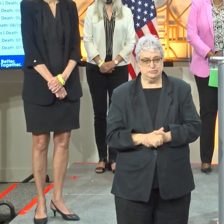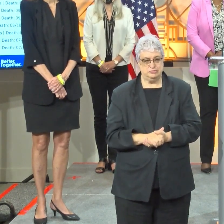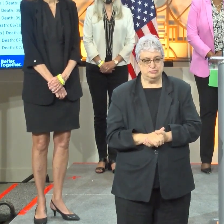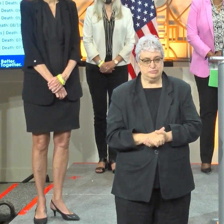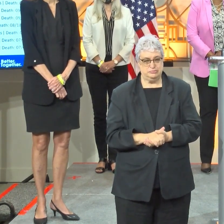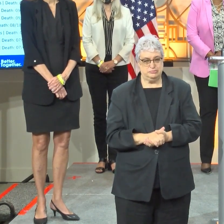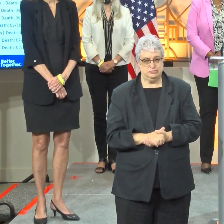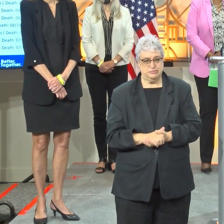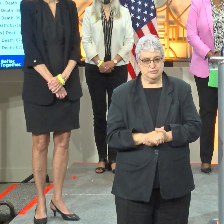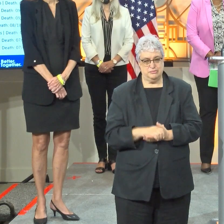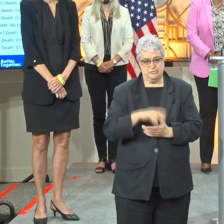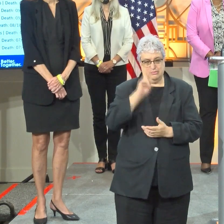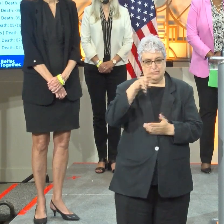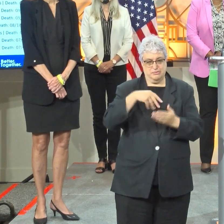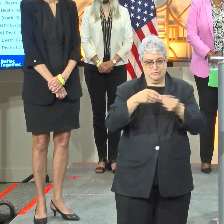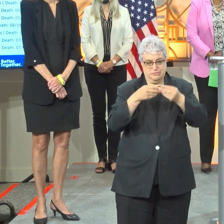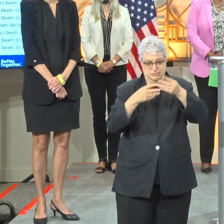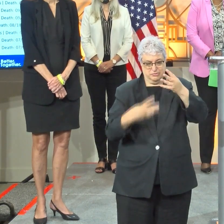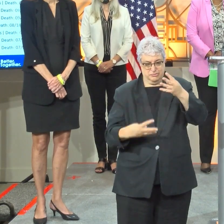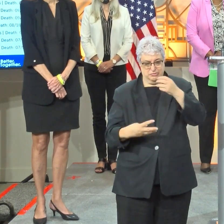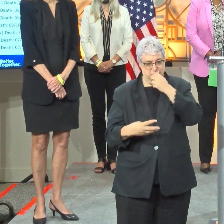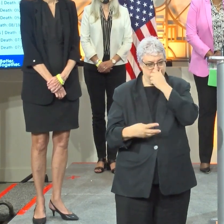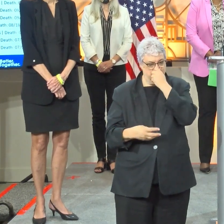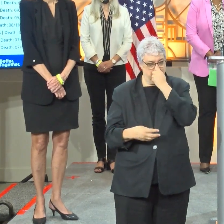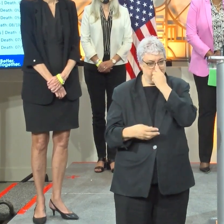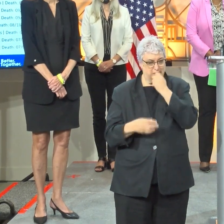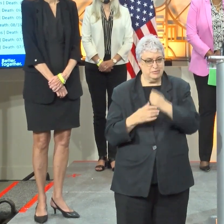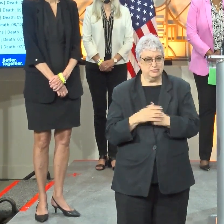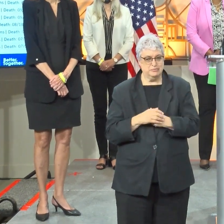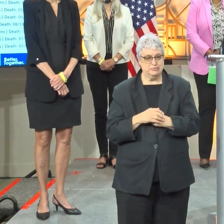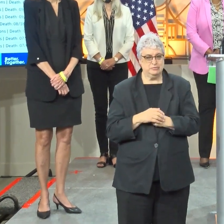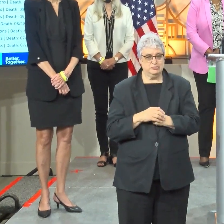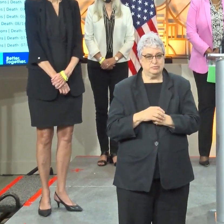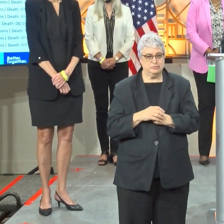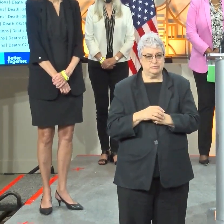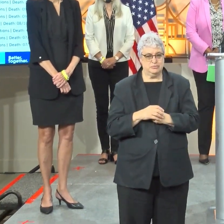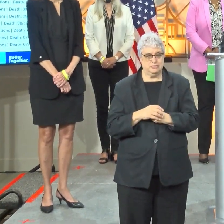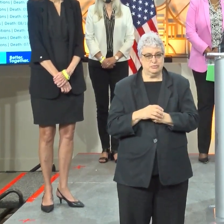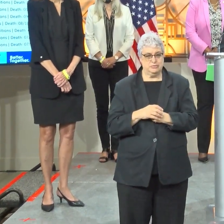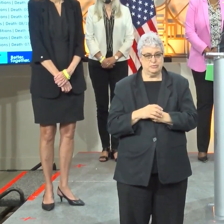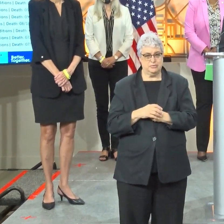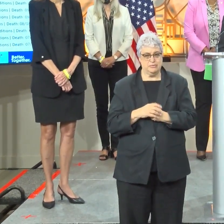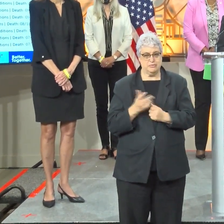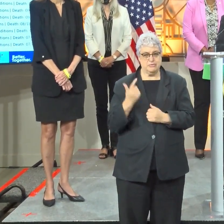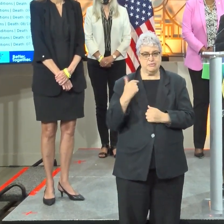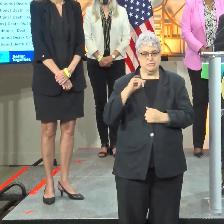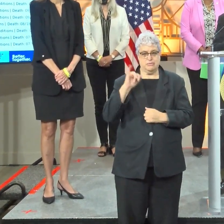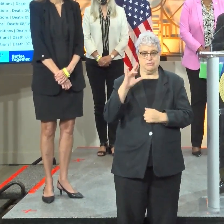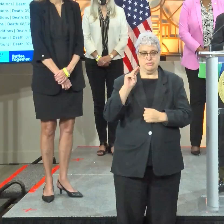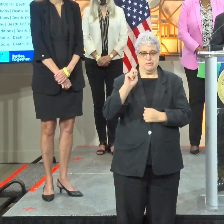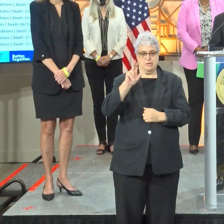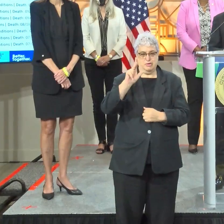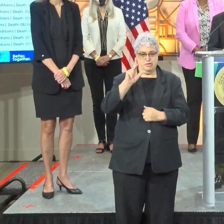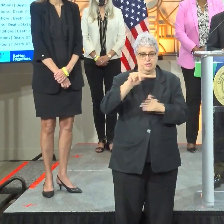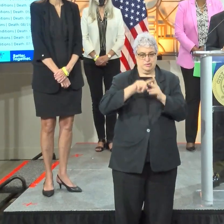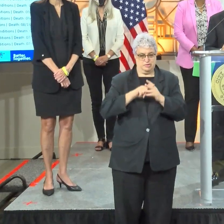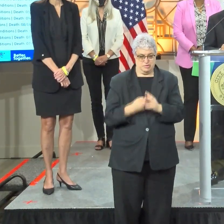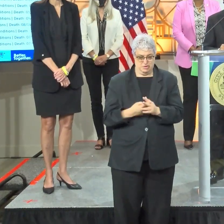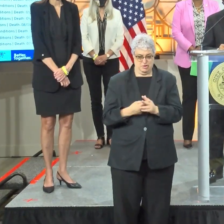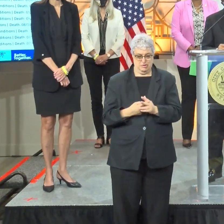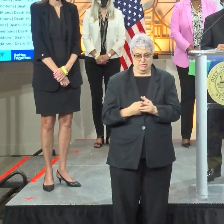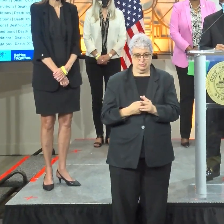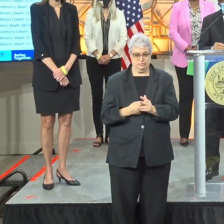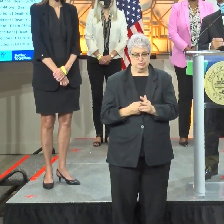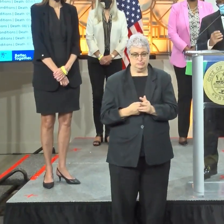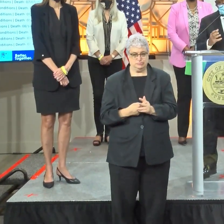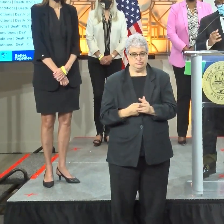look at the date of these deaths, they go back to June 23rd.